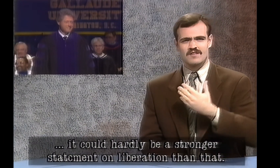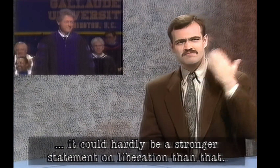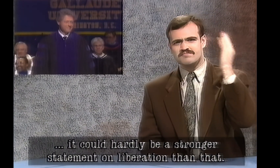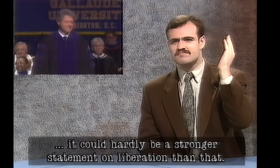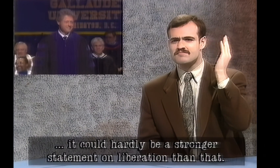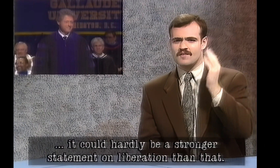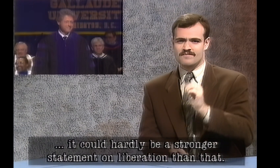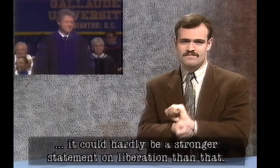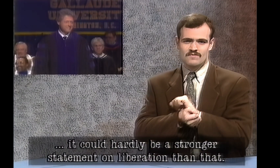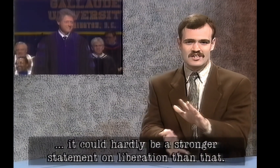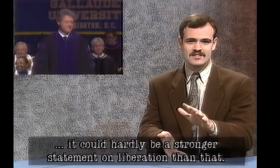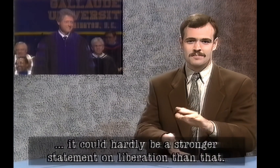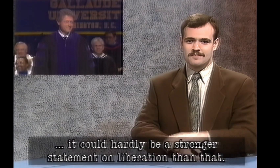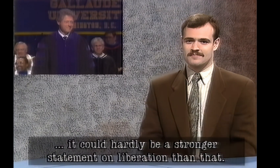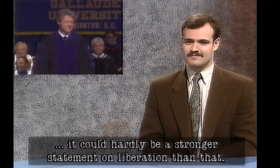liberation than that.